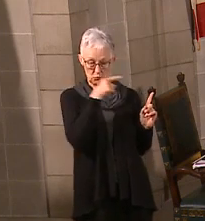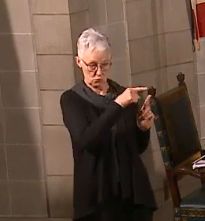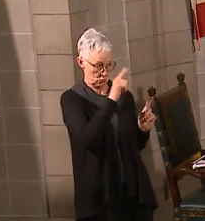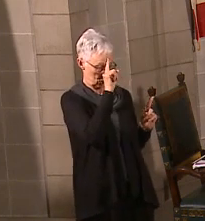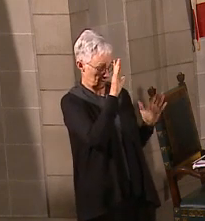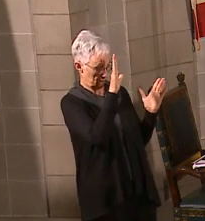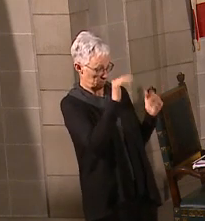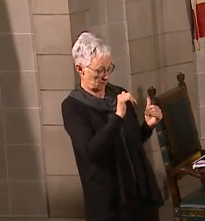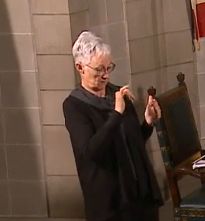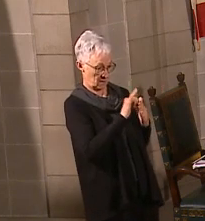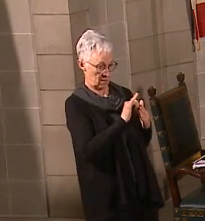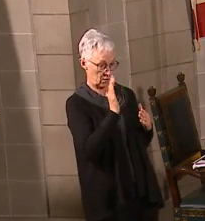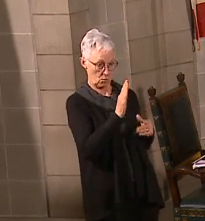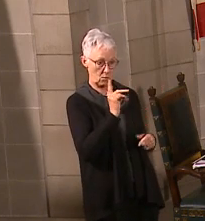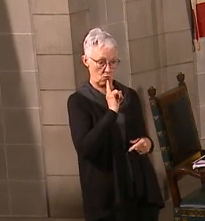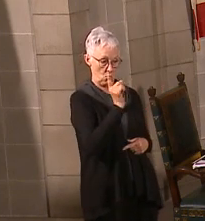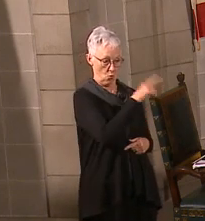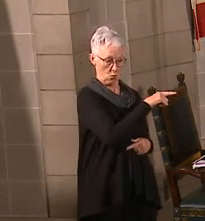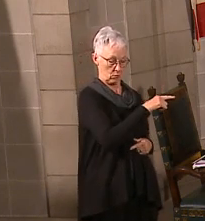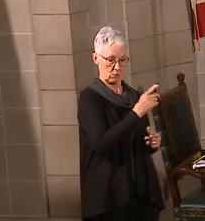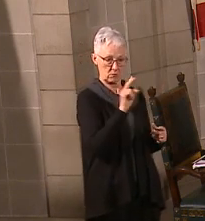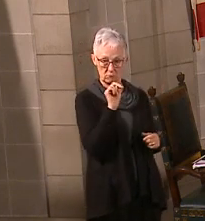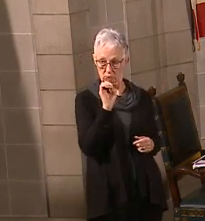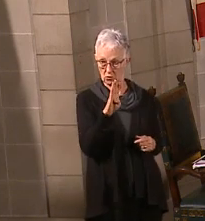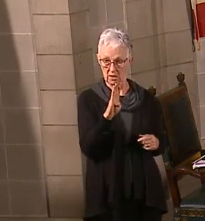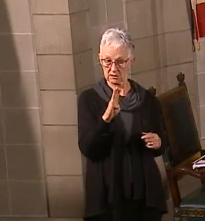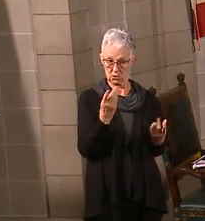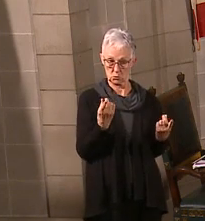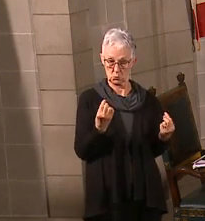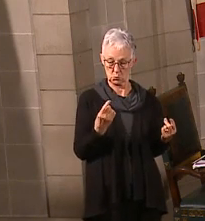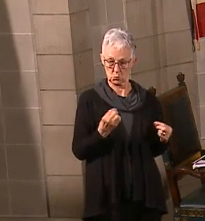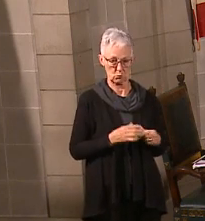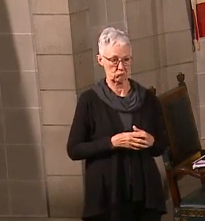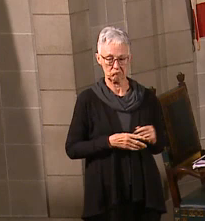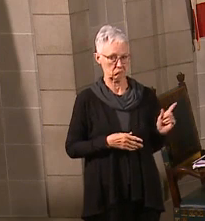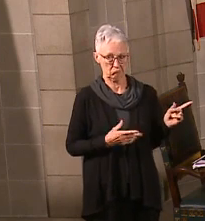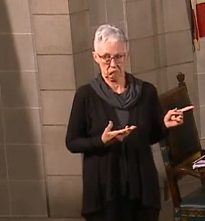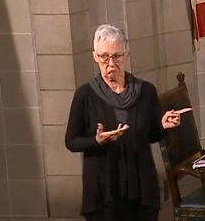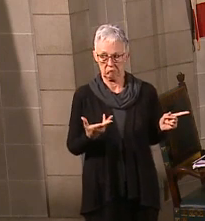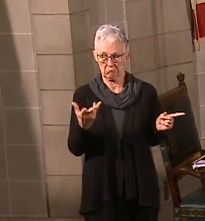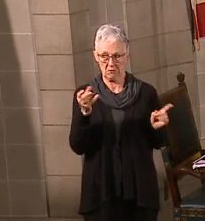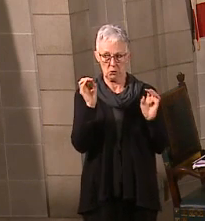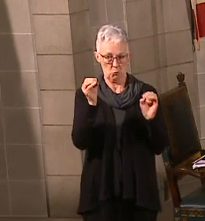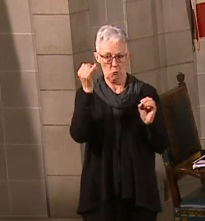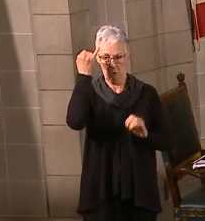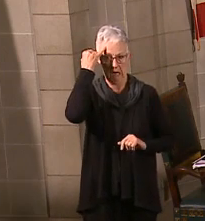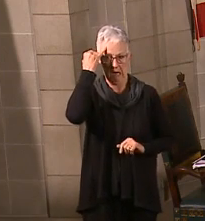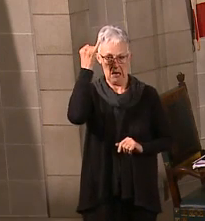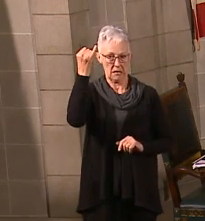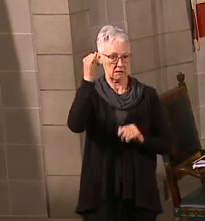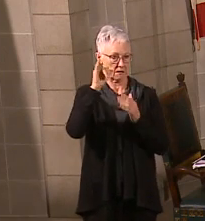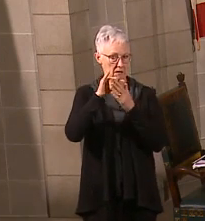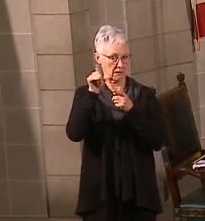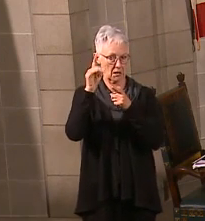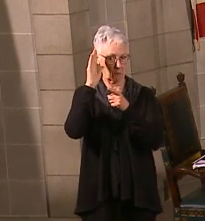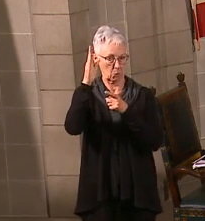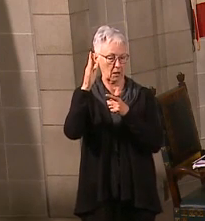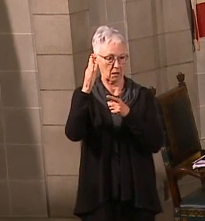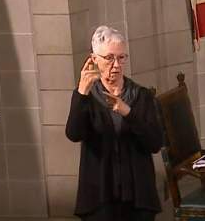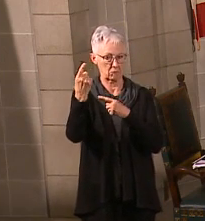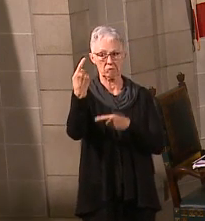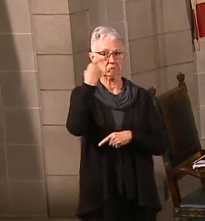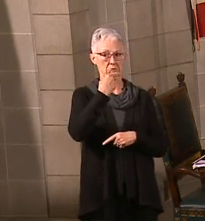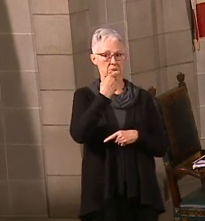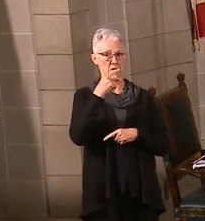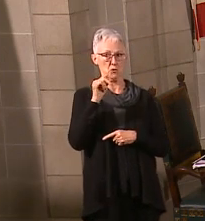communicated anything that there's going to be anything specifically directed at me as a part of this. We are starting to have those conversations about